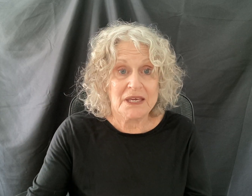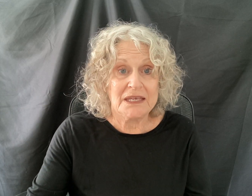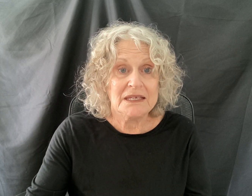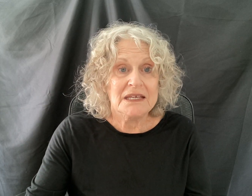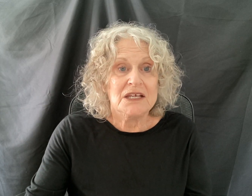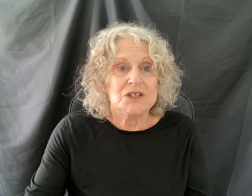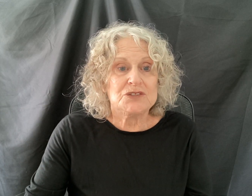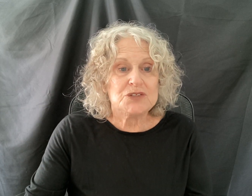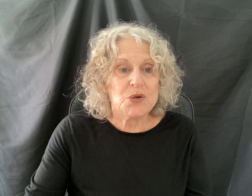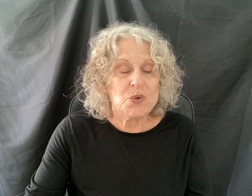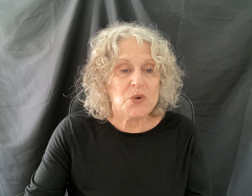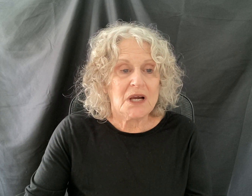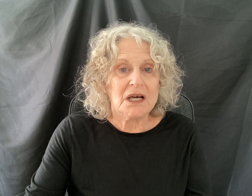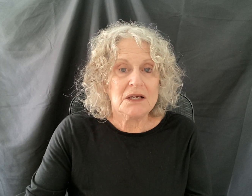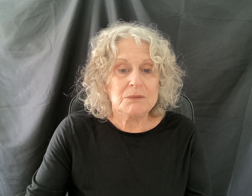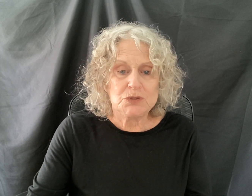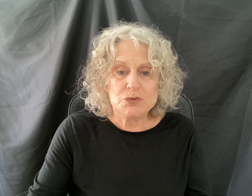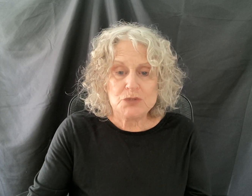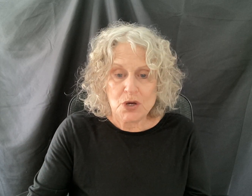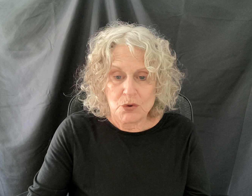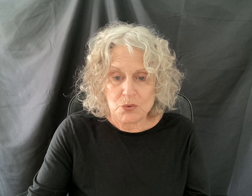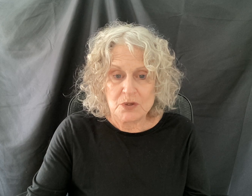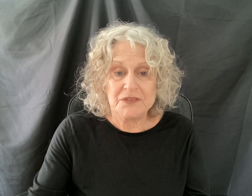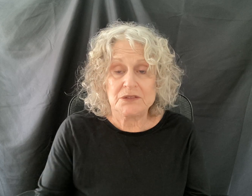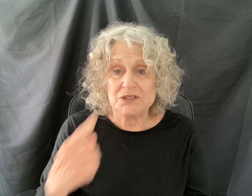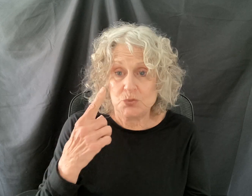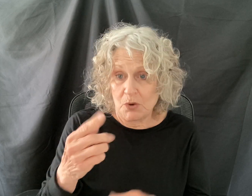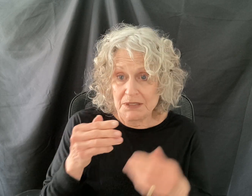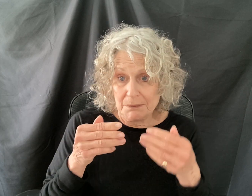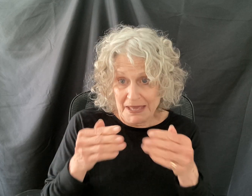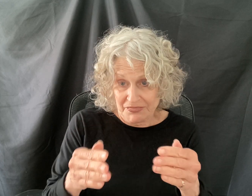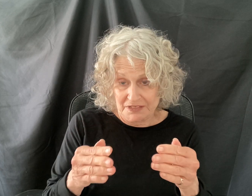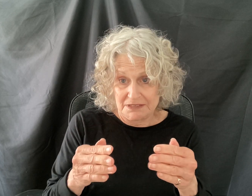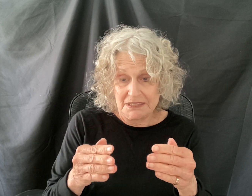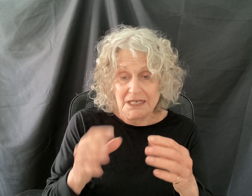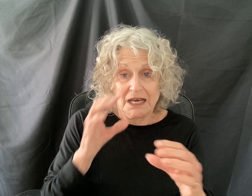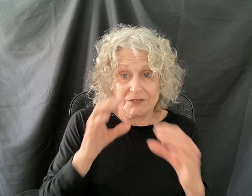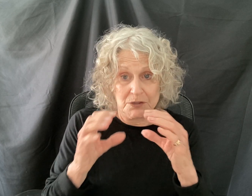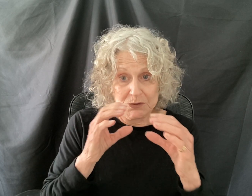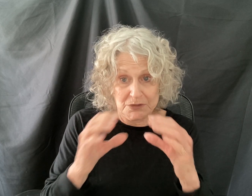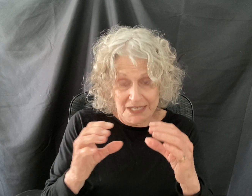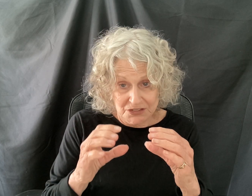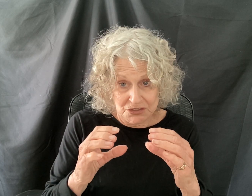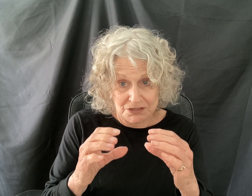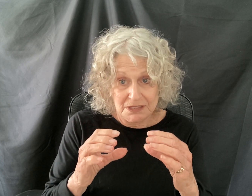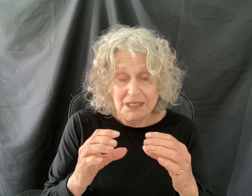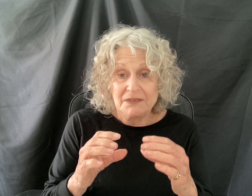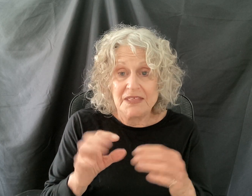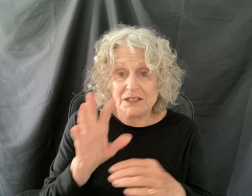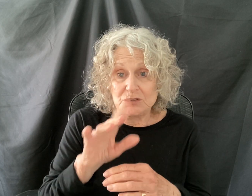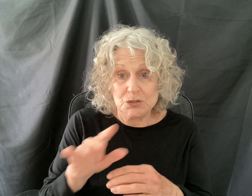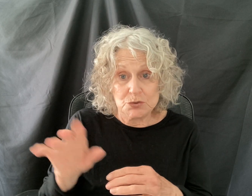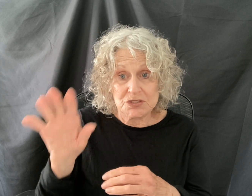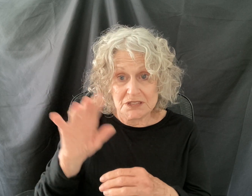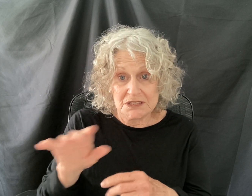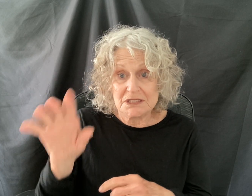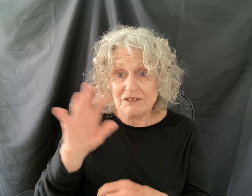Okay, so there is one method of communication that uses